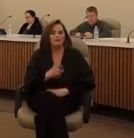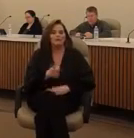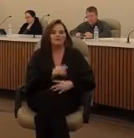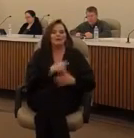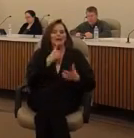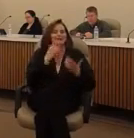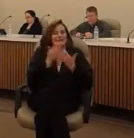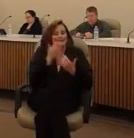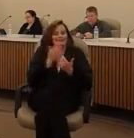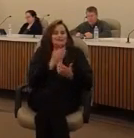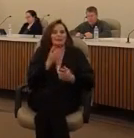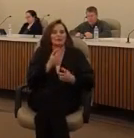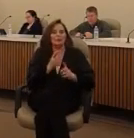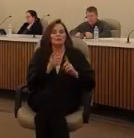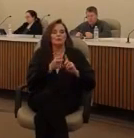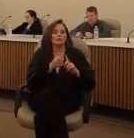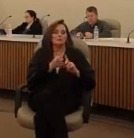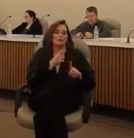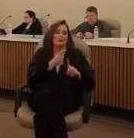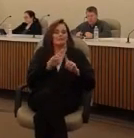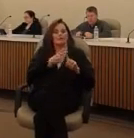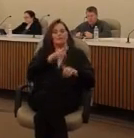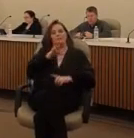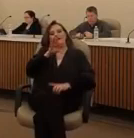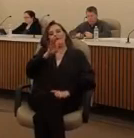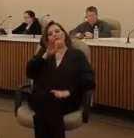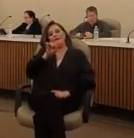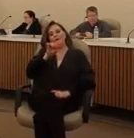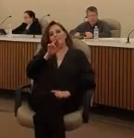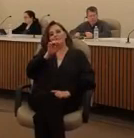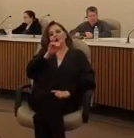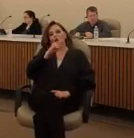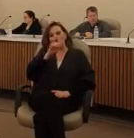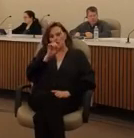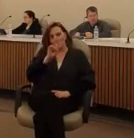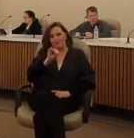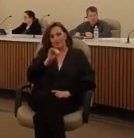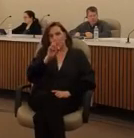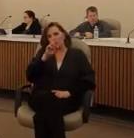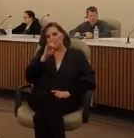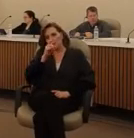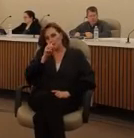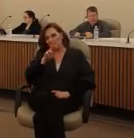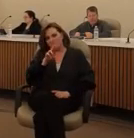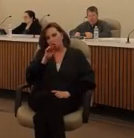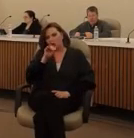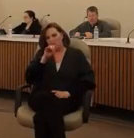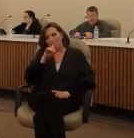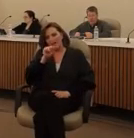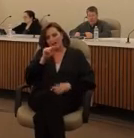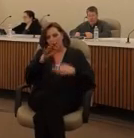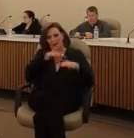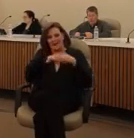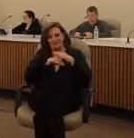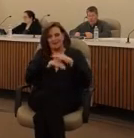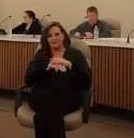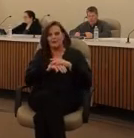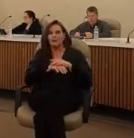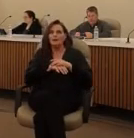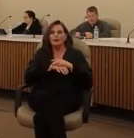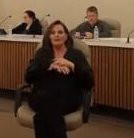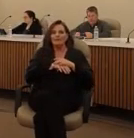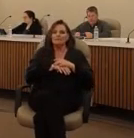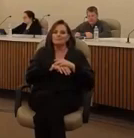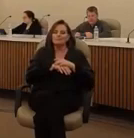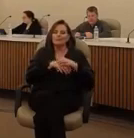It's much easier to do it from the Farnham River Meadow access. It's a long haul from